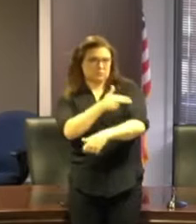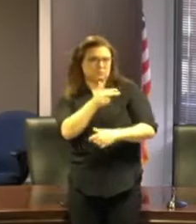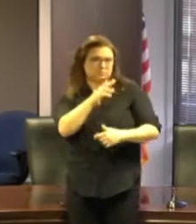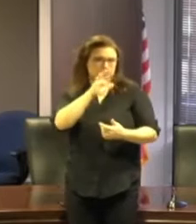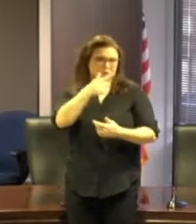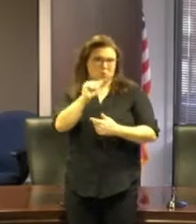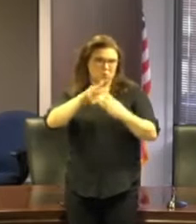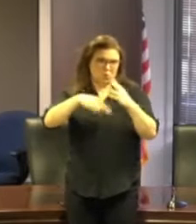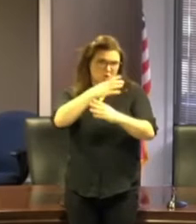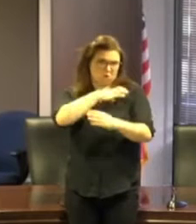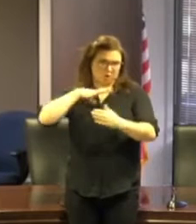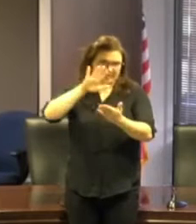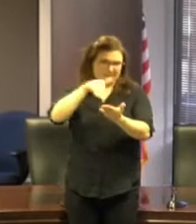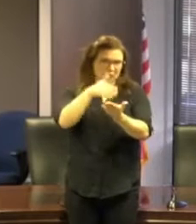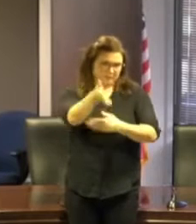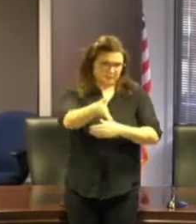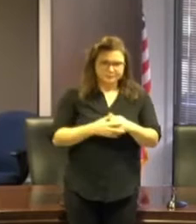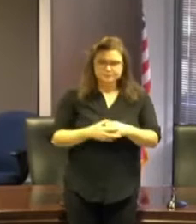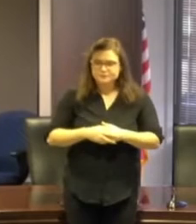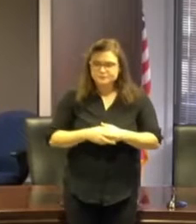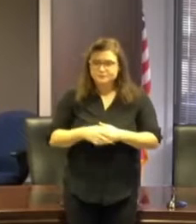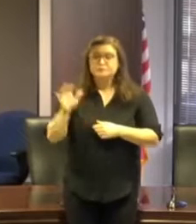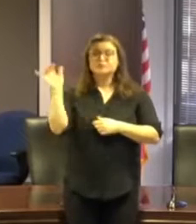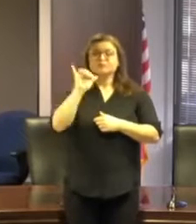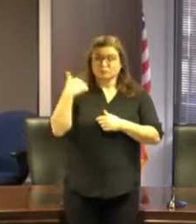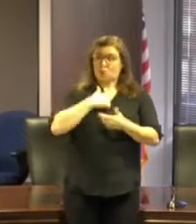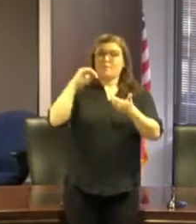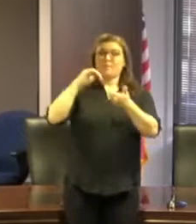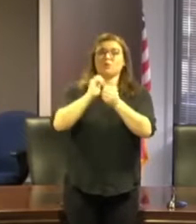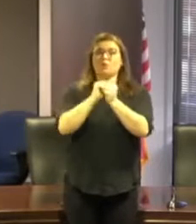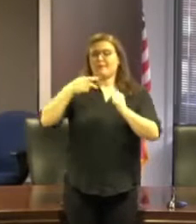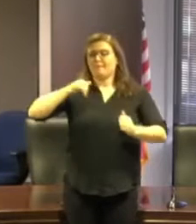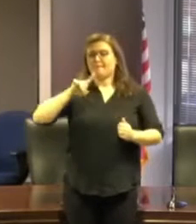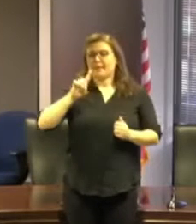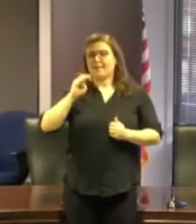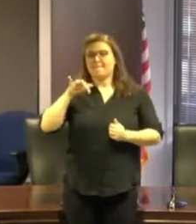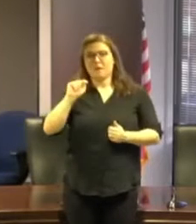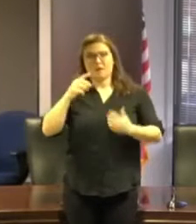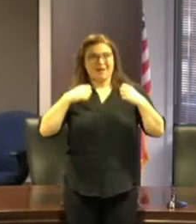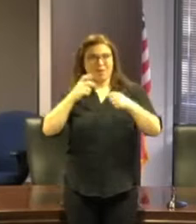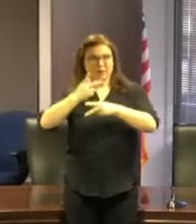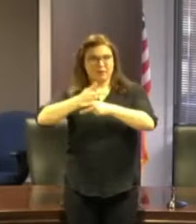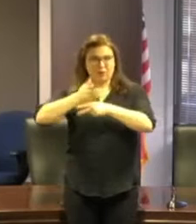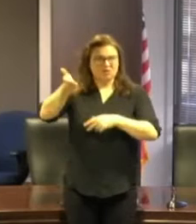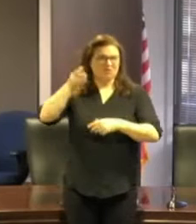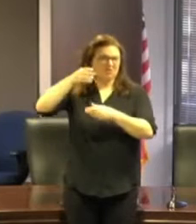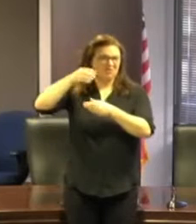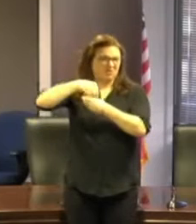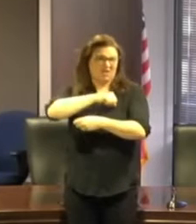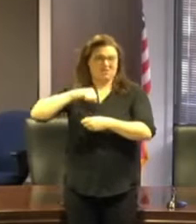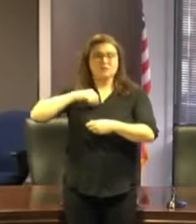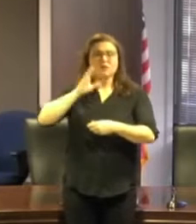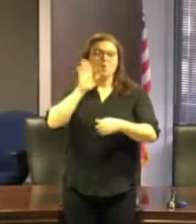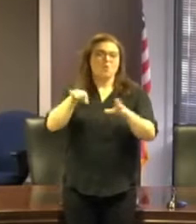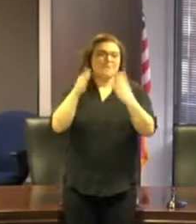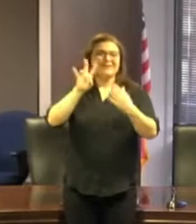developed a partnership under the governor's leadership with Piedmont Healthcare in Atlanta. Close to 70 beds will ultimately